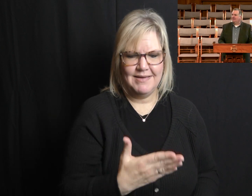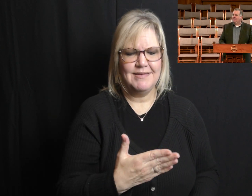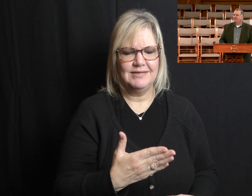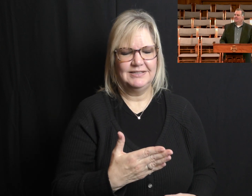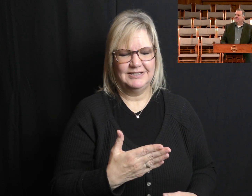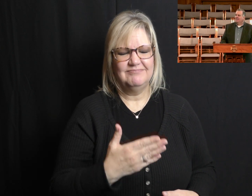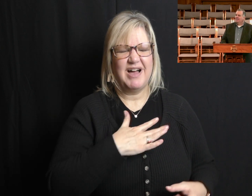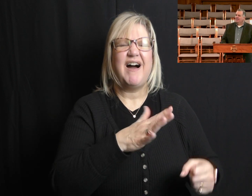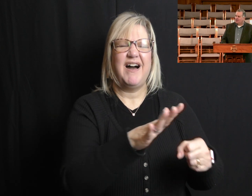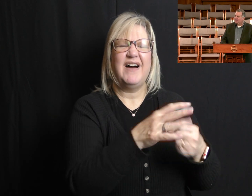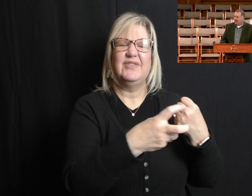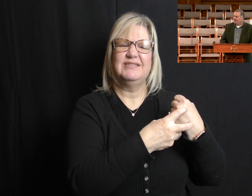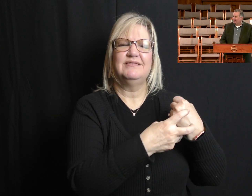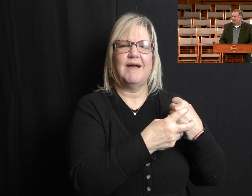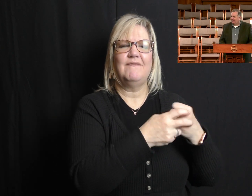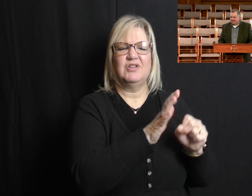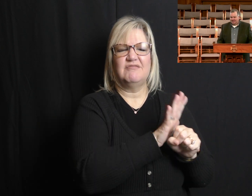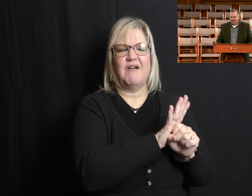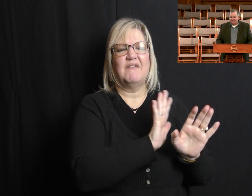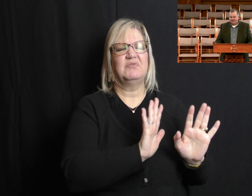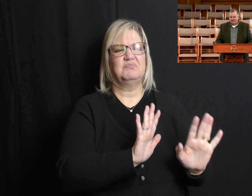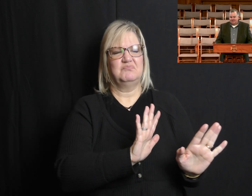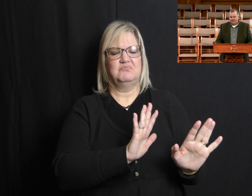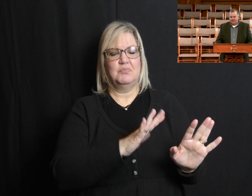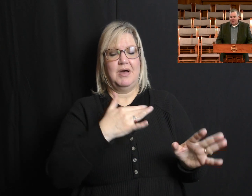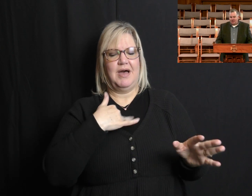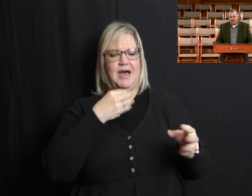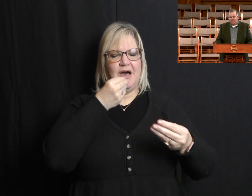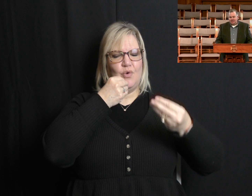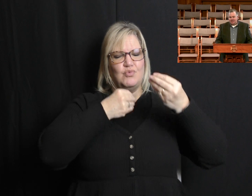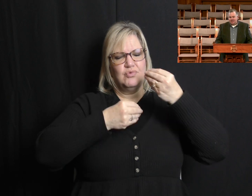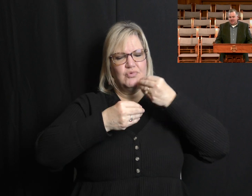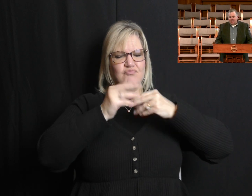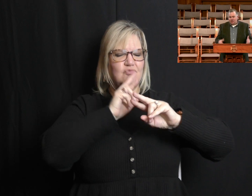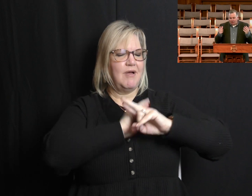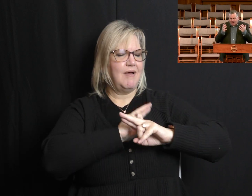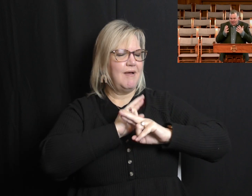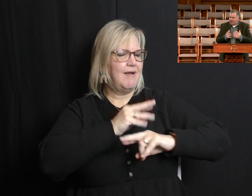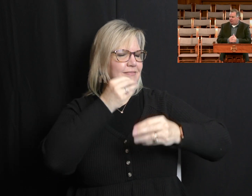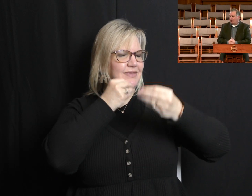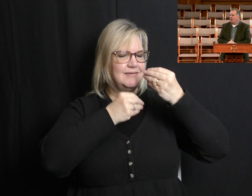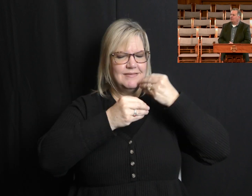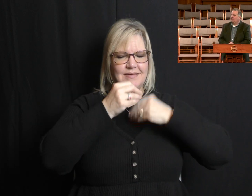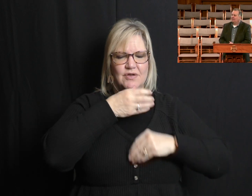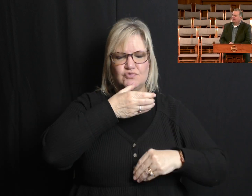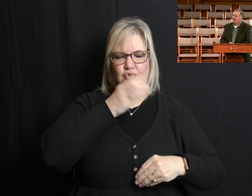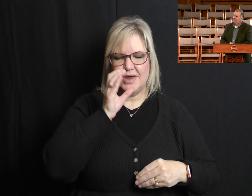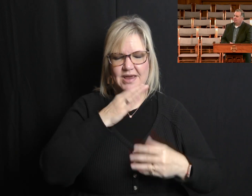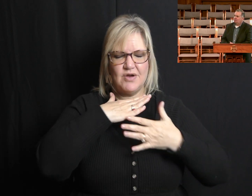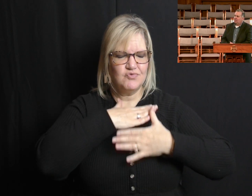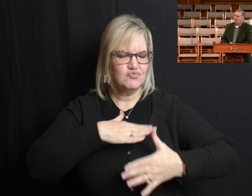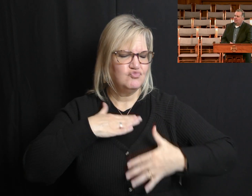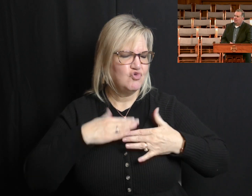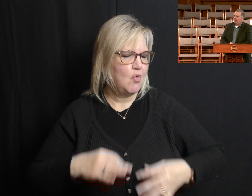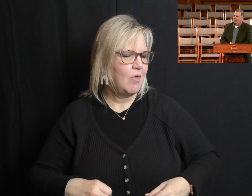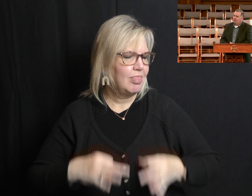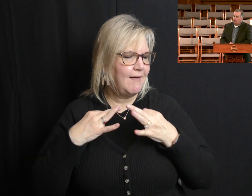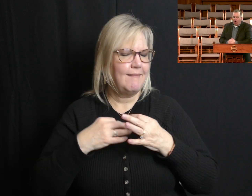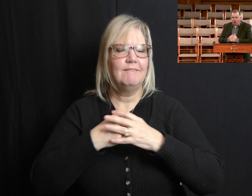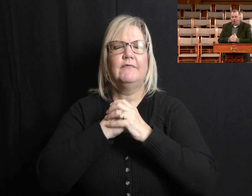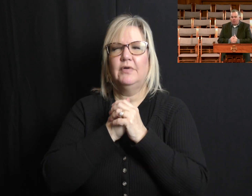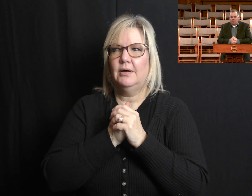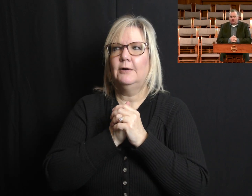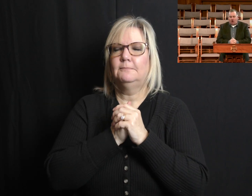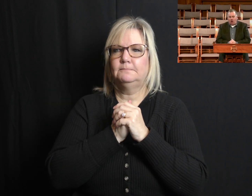enjoy yourself." I mean, as you read these words,